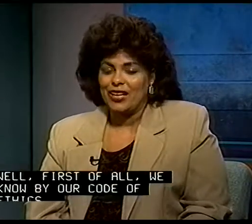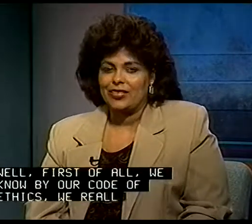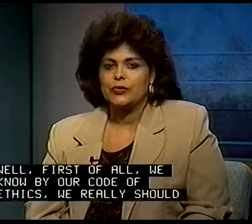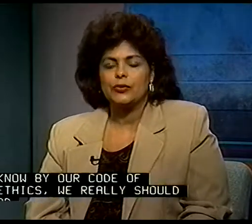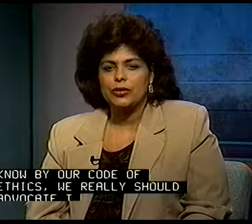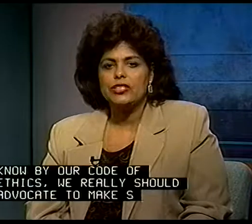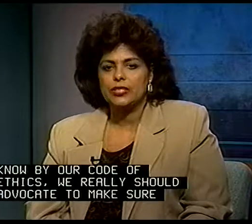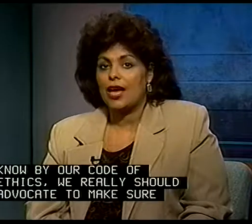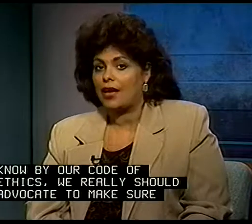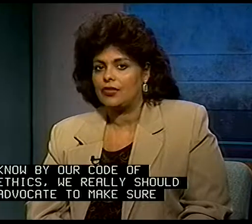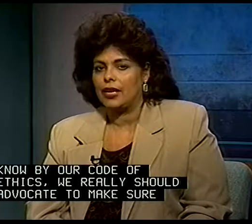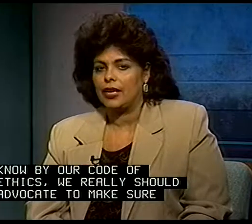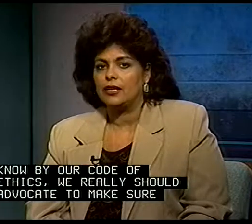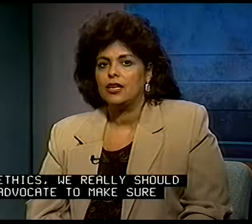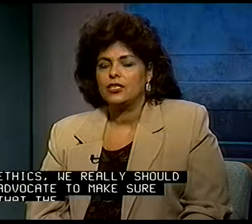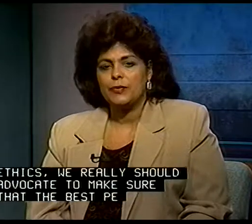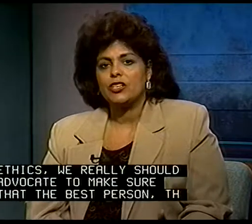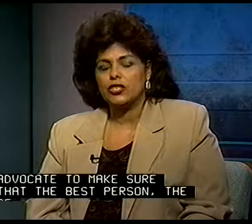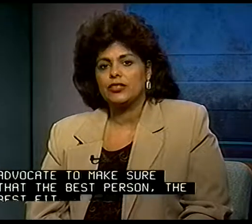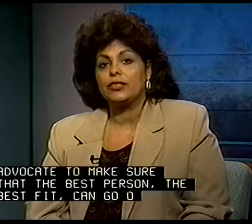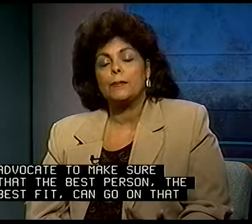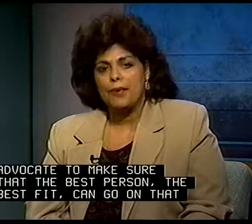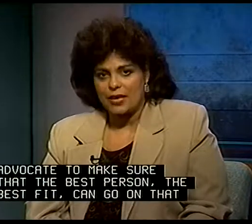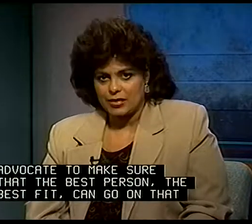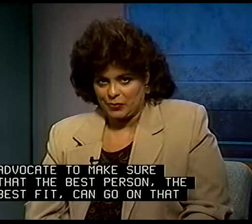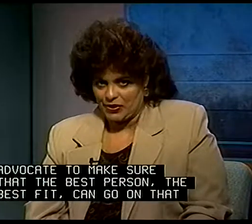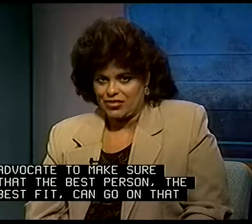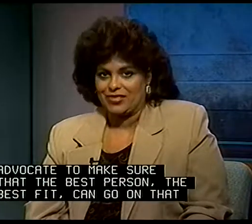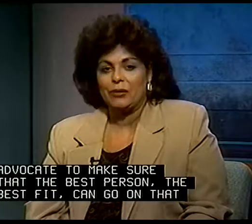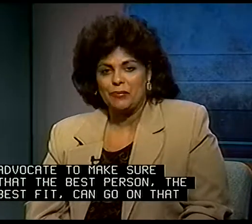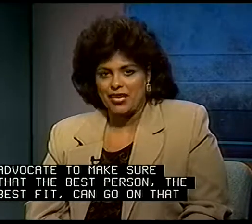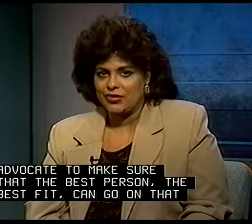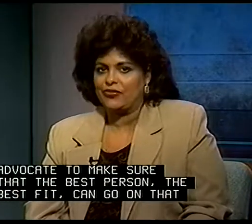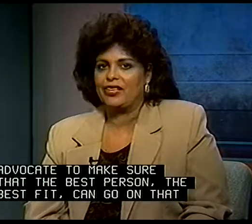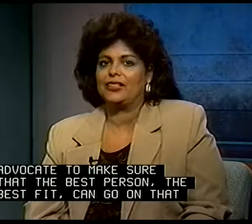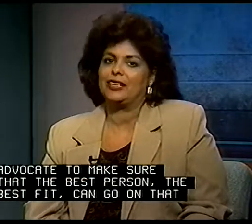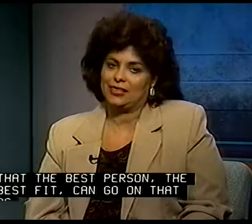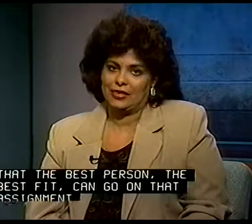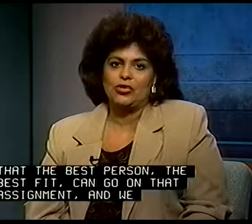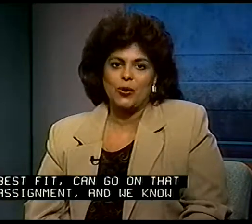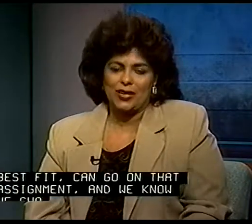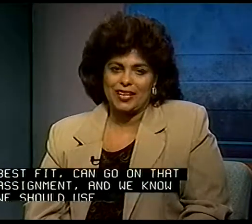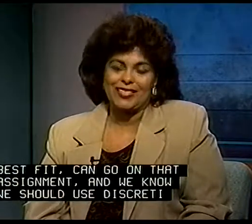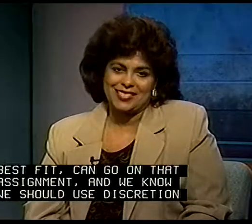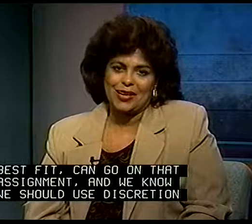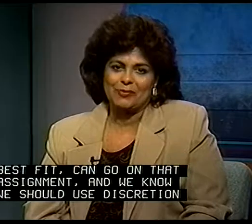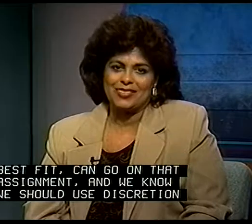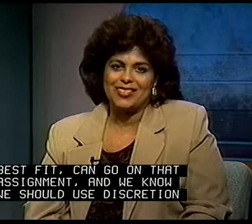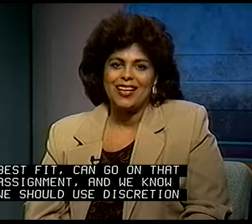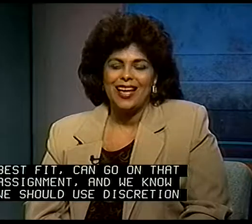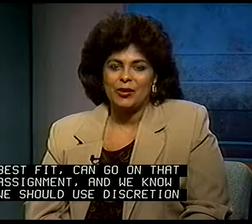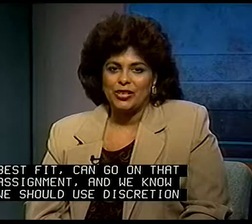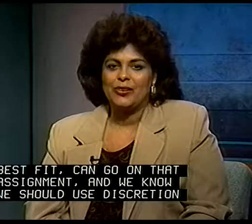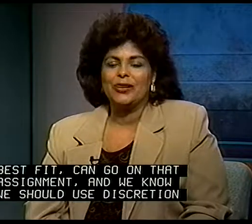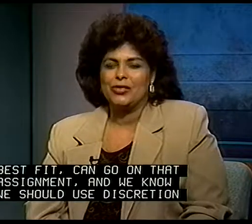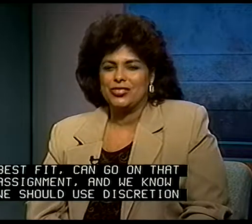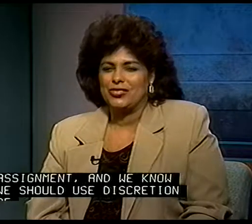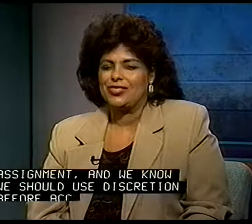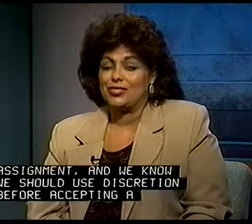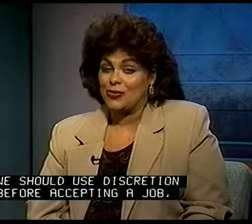ethics, we really should advocate to make sure that the best person, the best fit, can go on that assignment. And we know that we should use